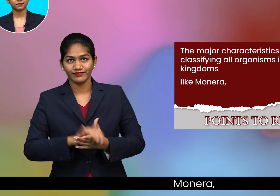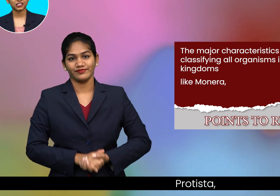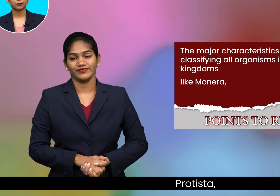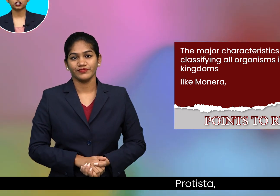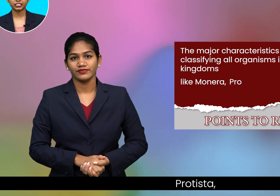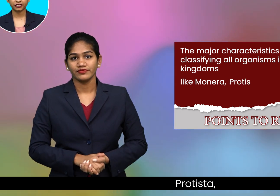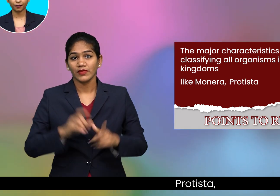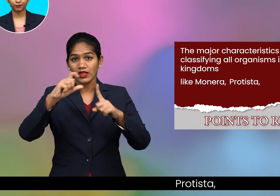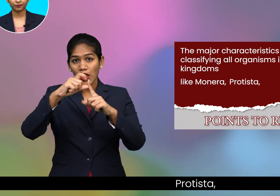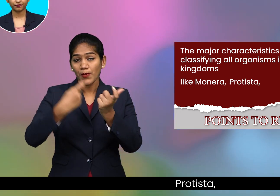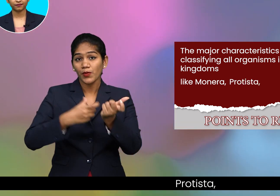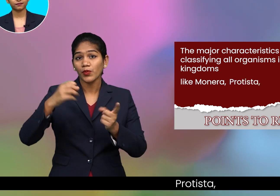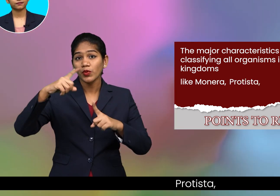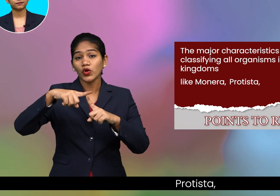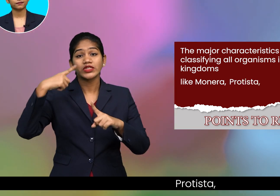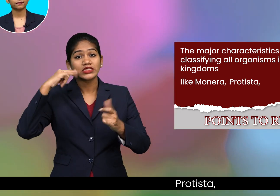Protesta.